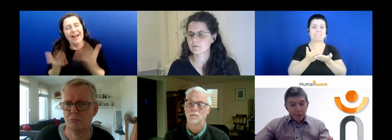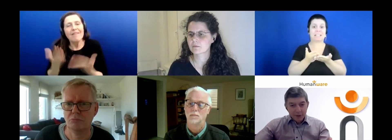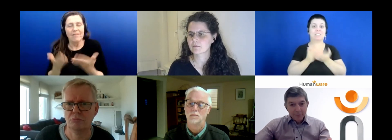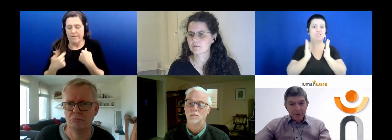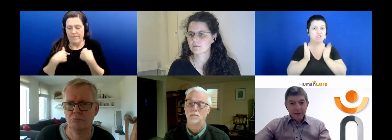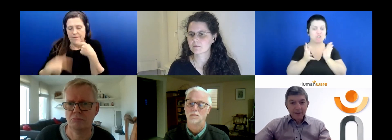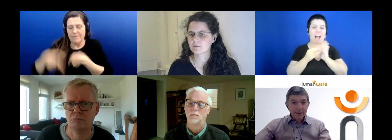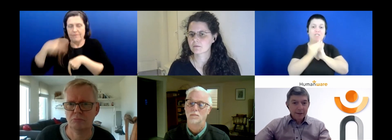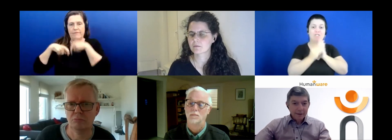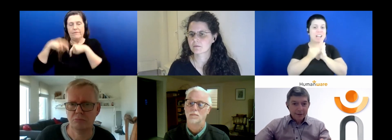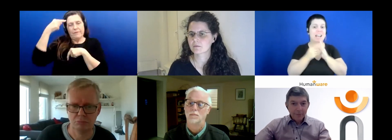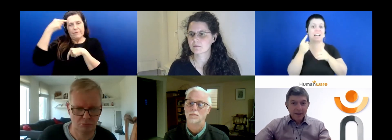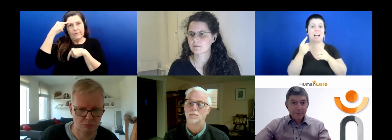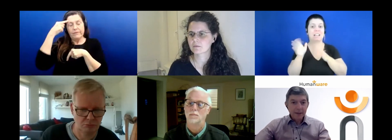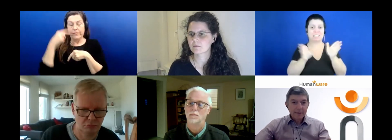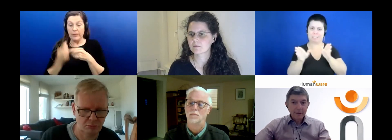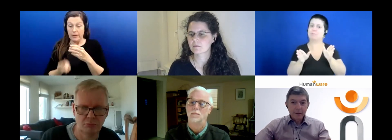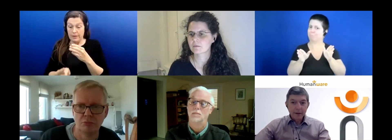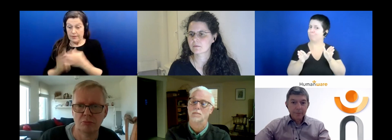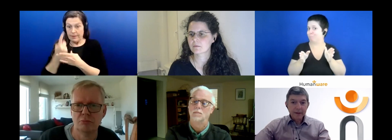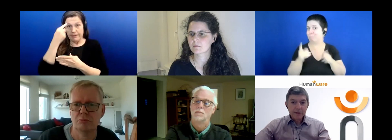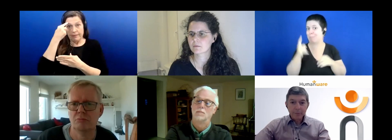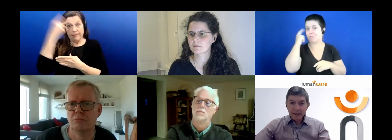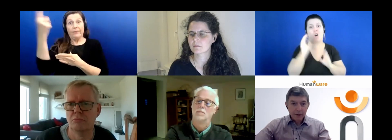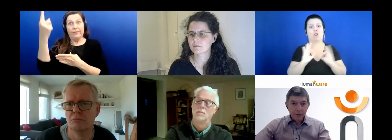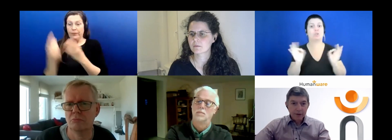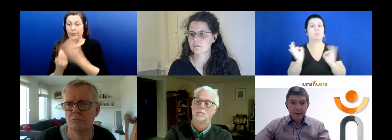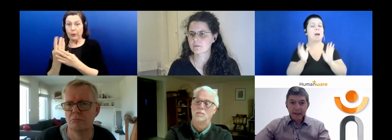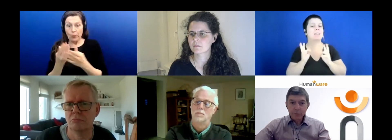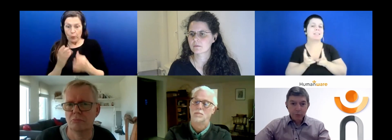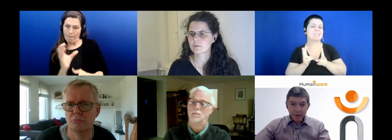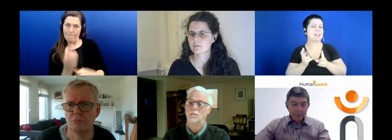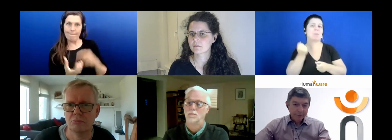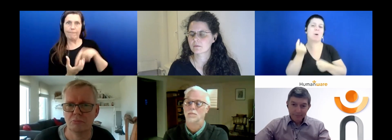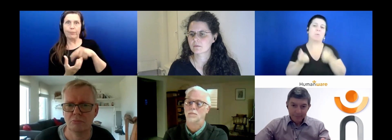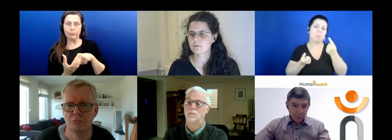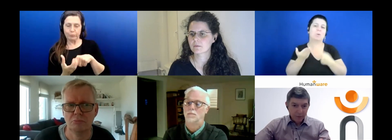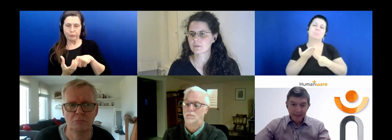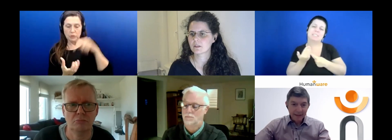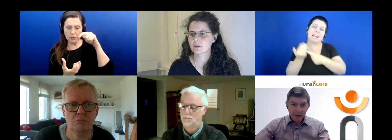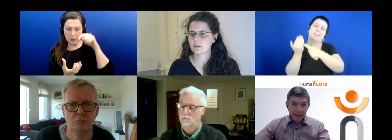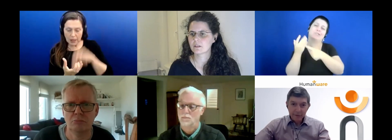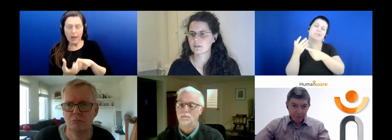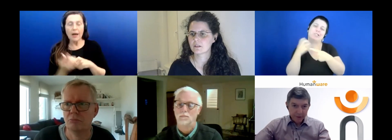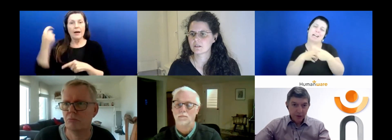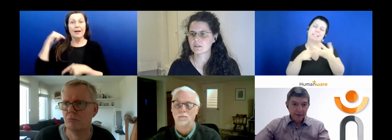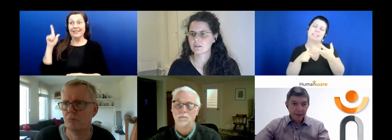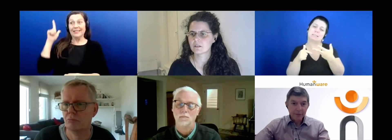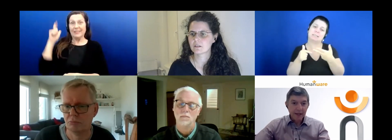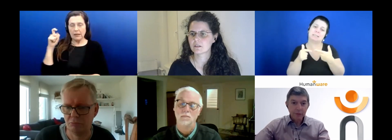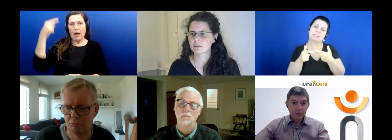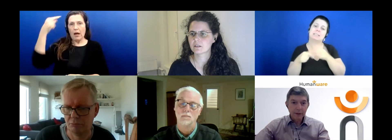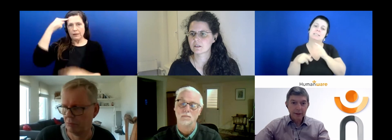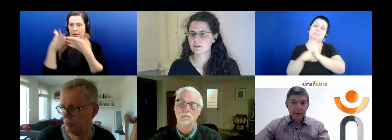will always be, I think, some aspects, some technologies that will remain in the hands of